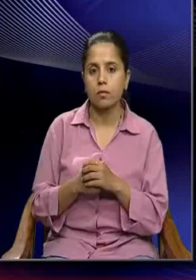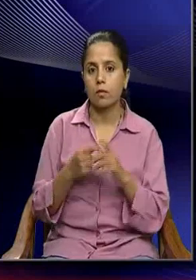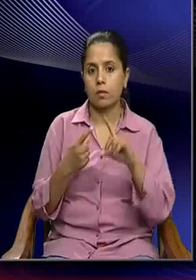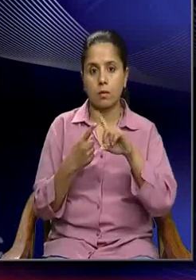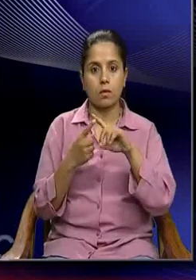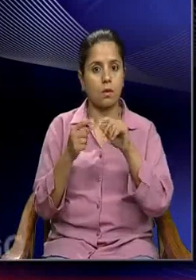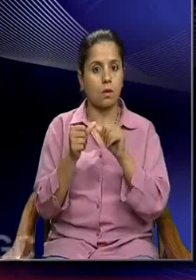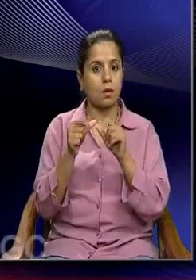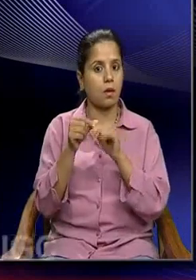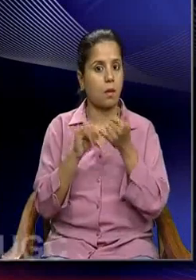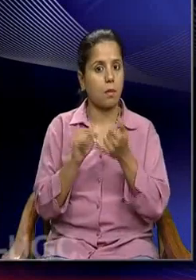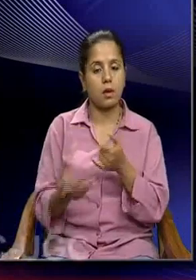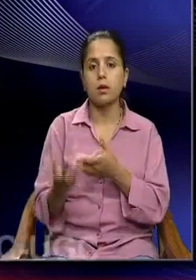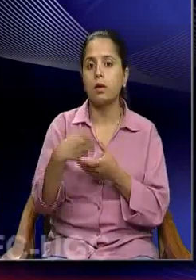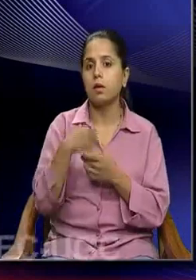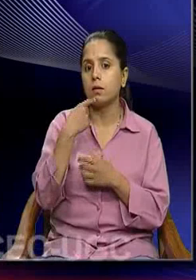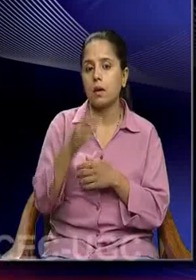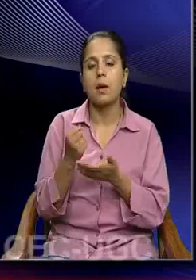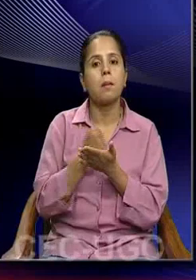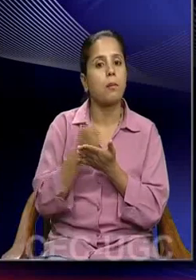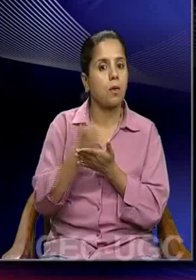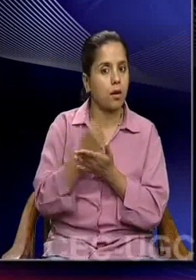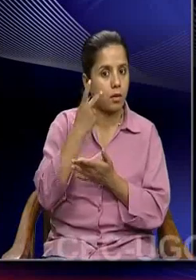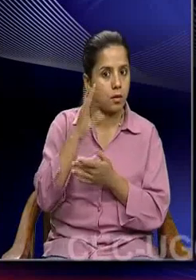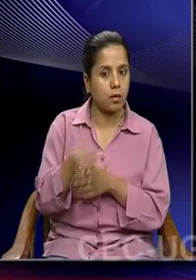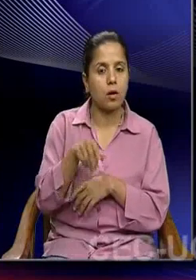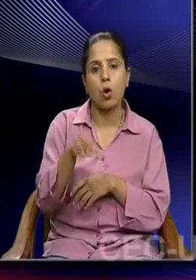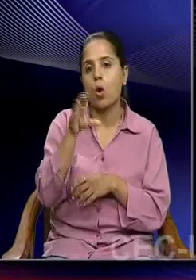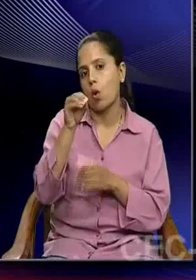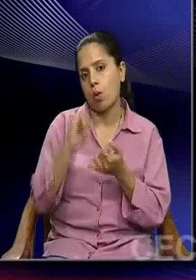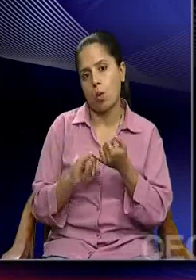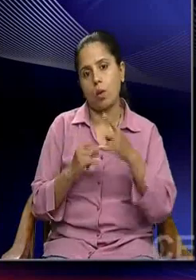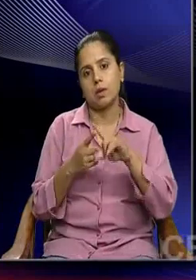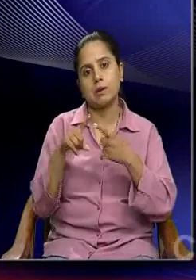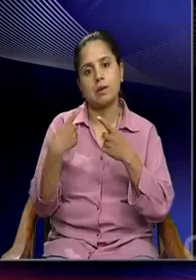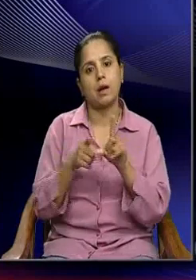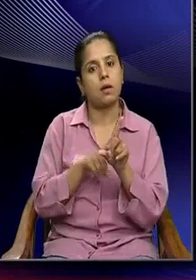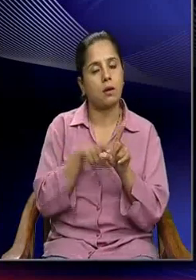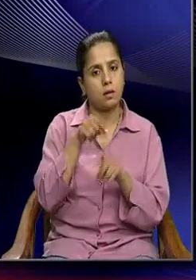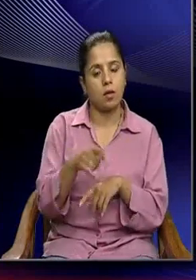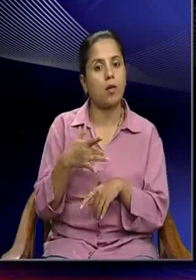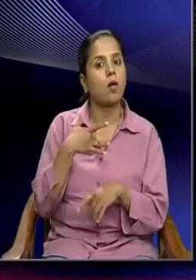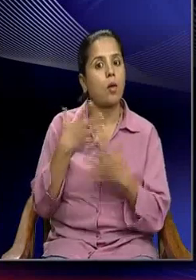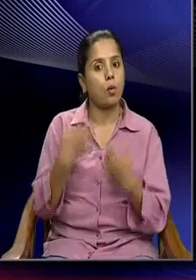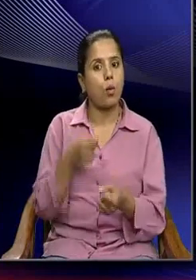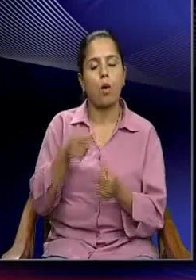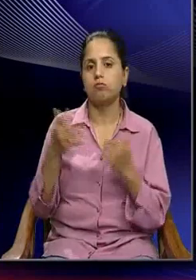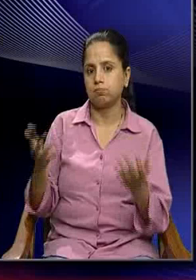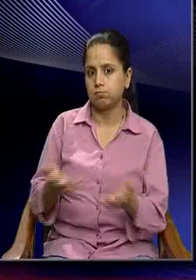Tapas also includes the practice of austerity and willingly